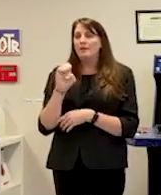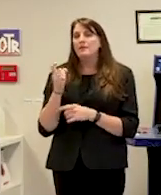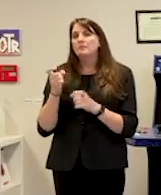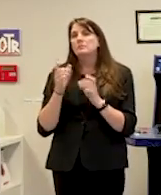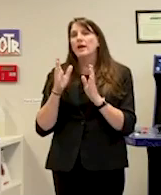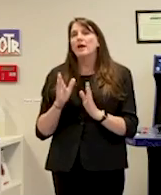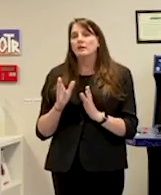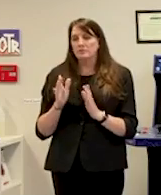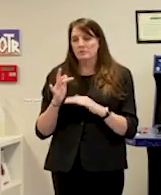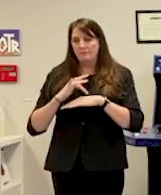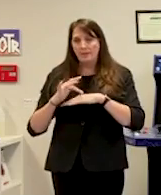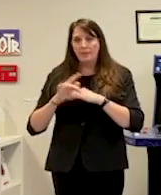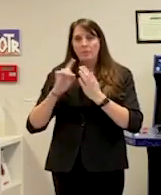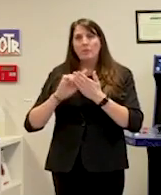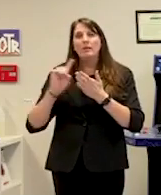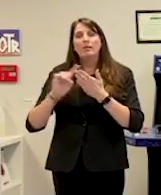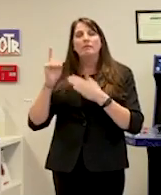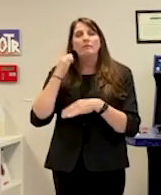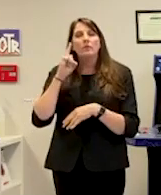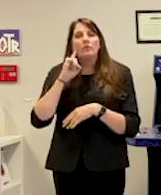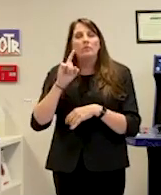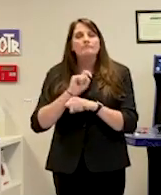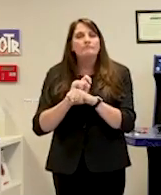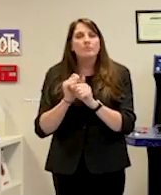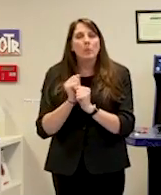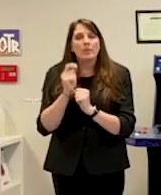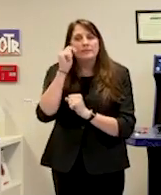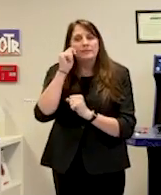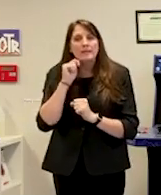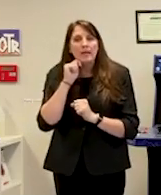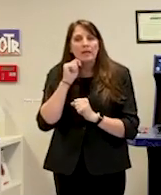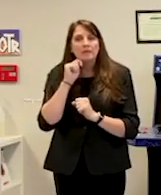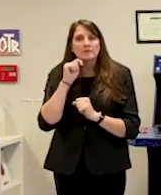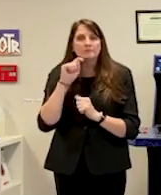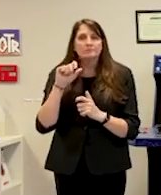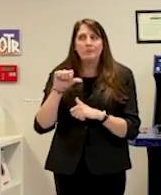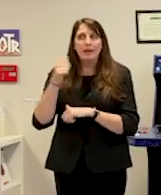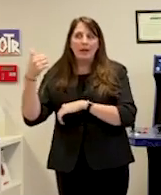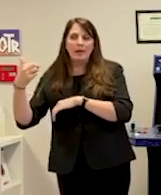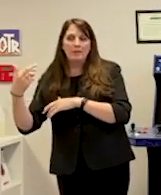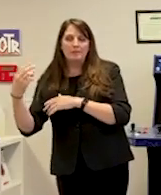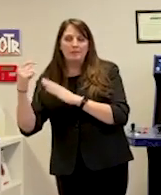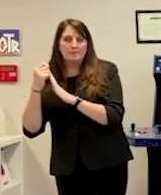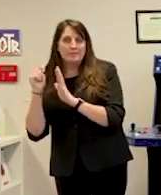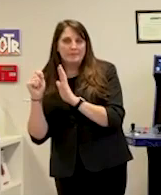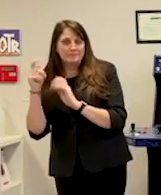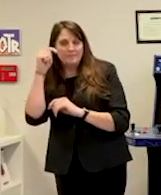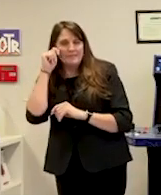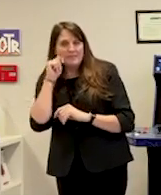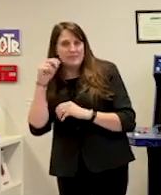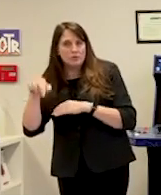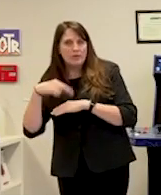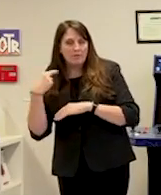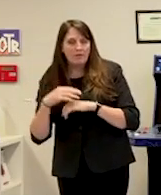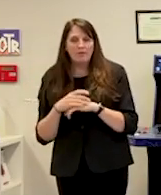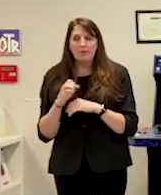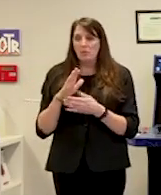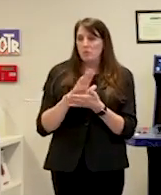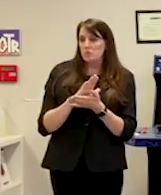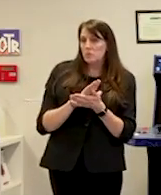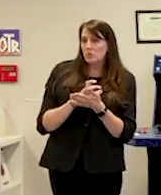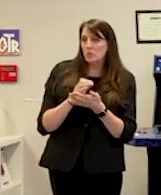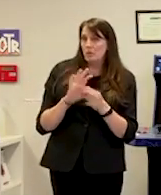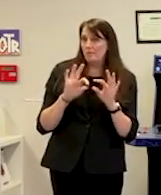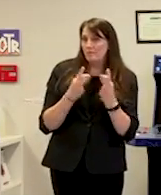weekly to work with the teens referred by other teens, by school districts, by family members,